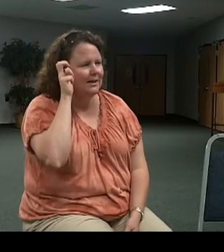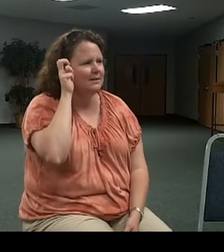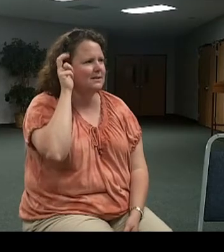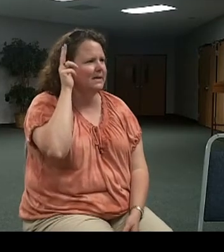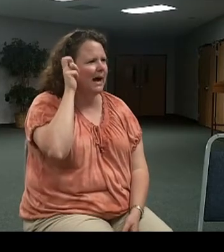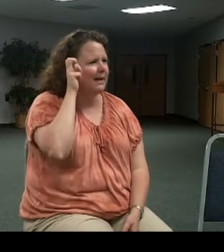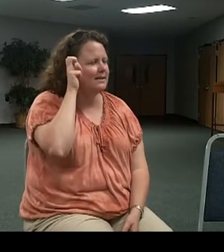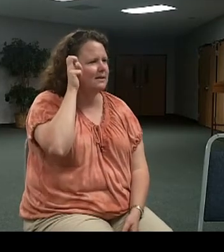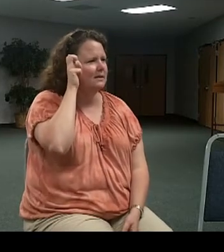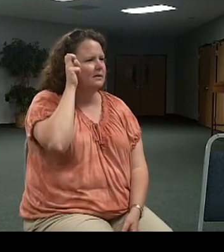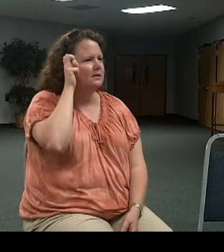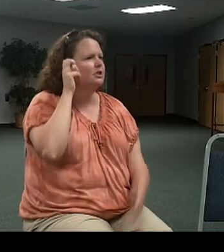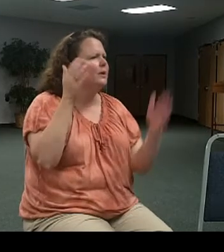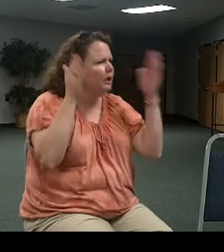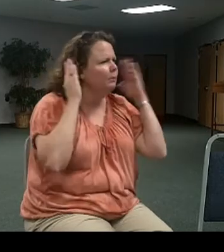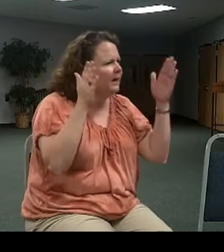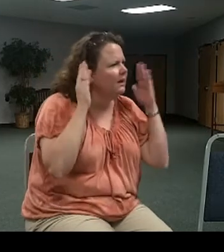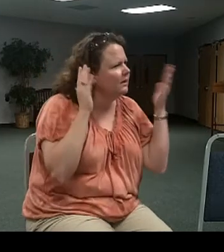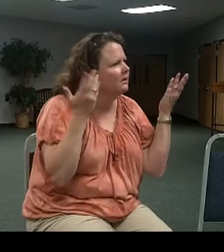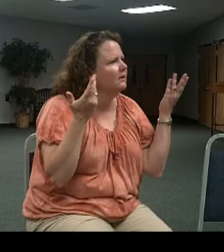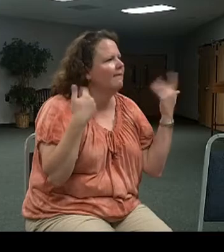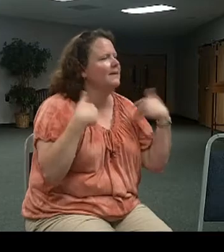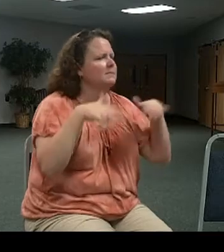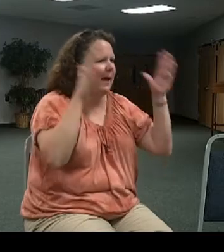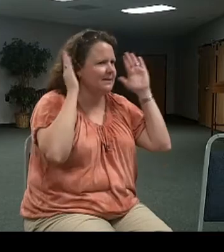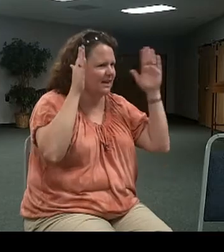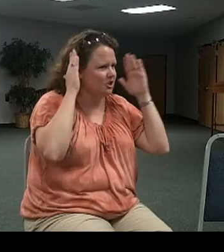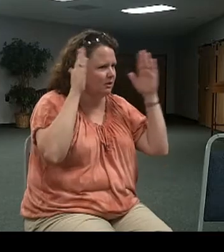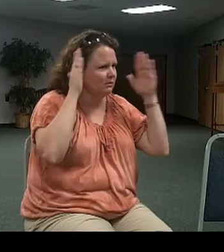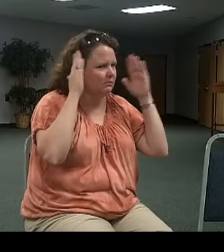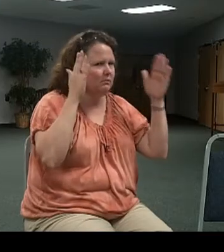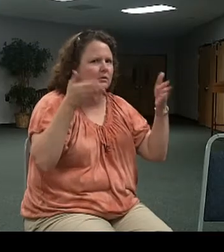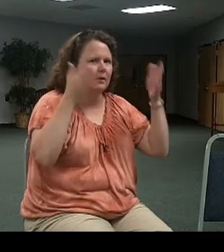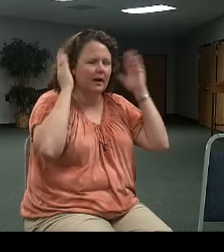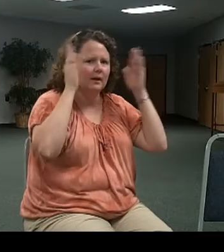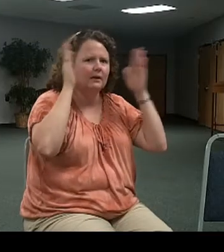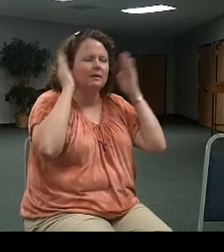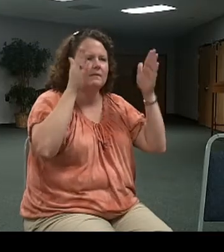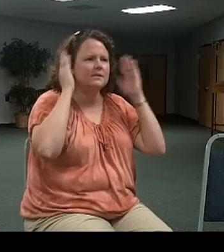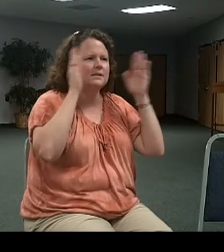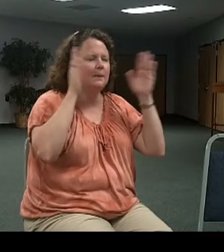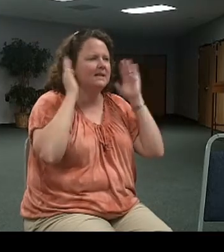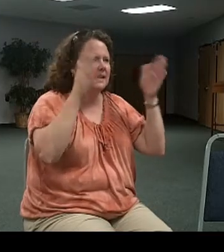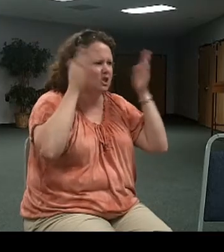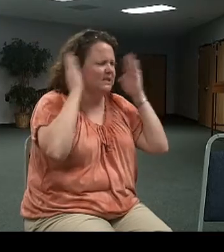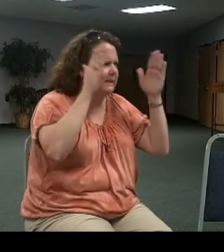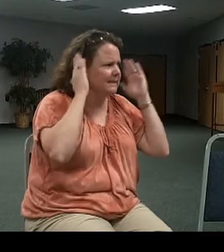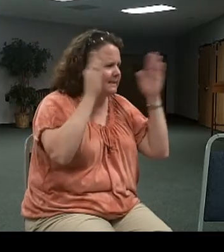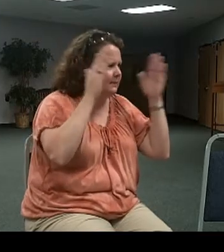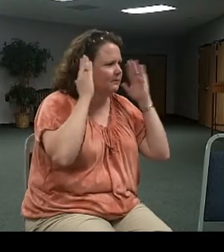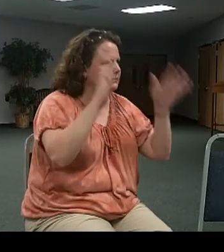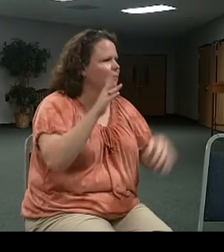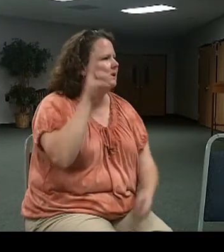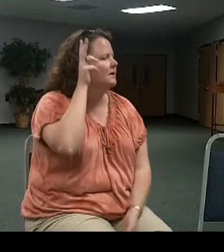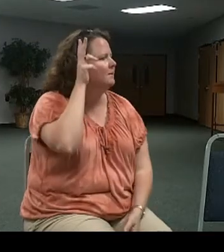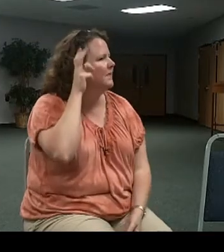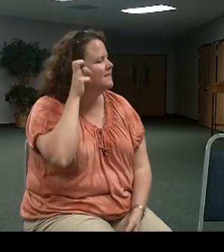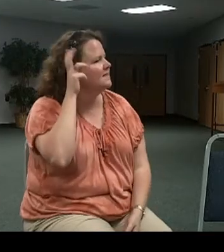is not, did you hear me? That's pay attention, okay? This is to pay attention, to listen. But this is